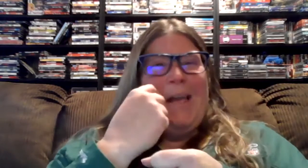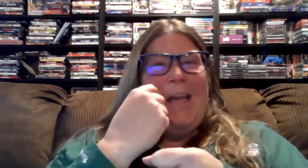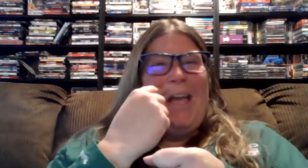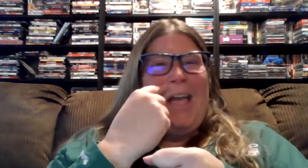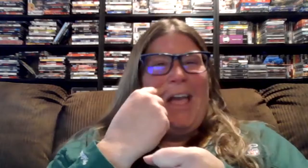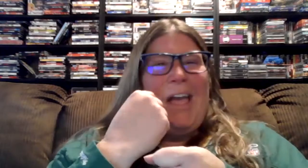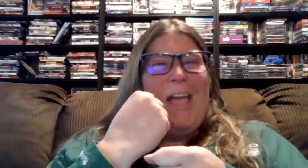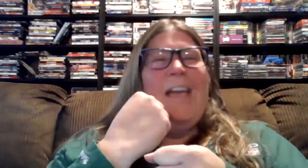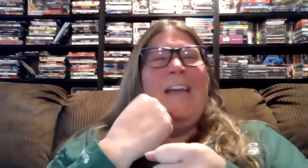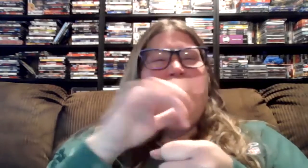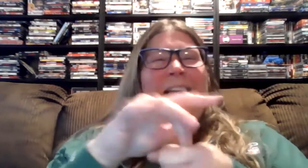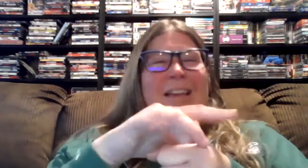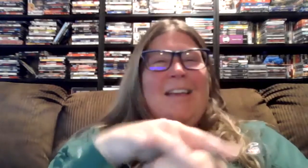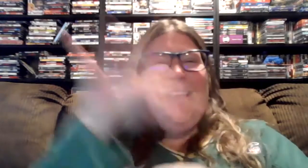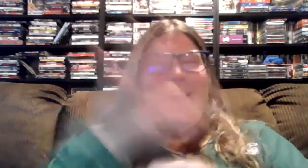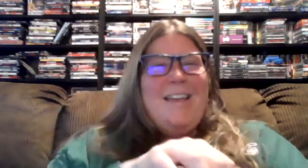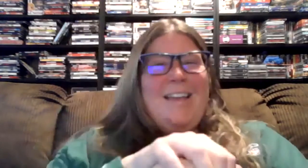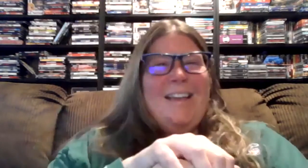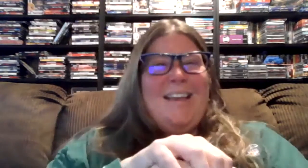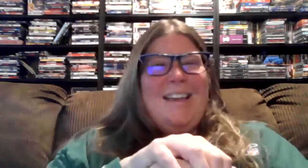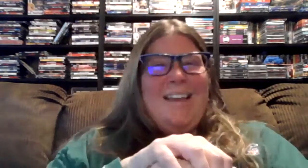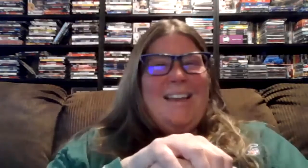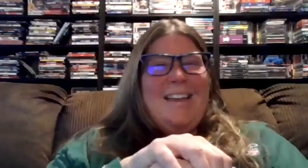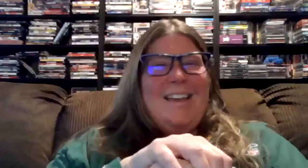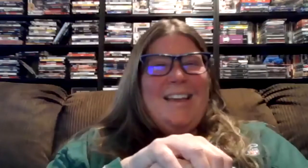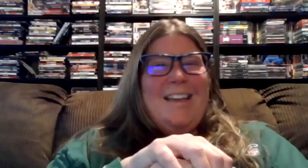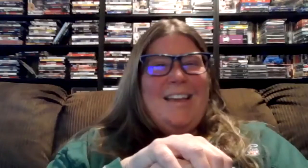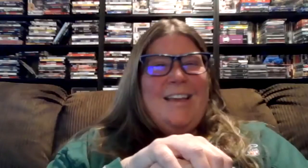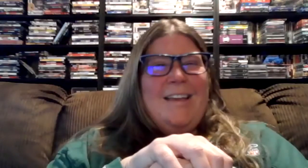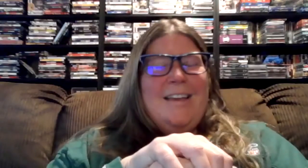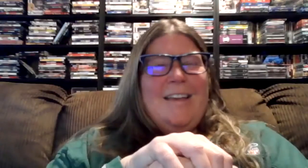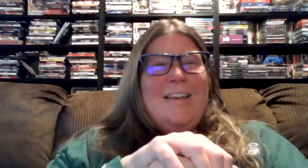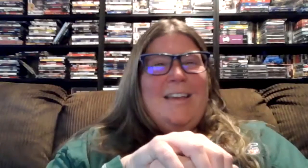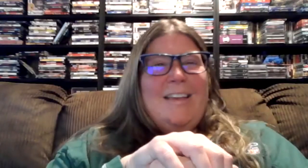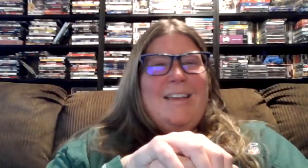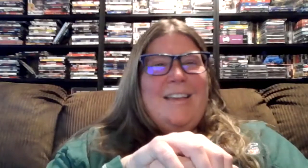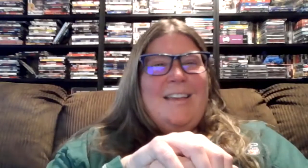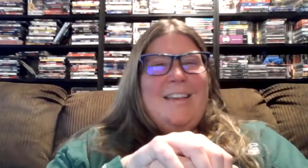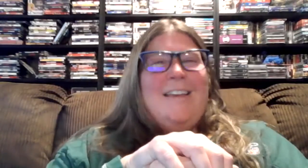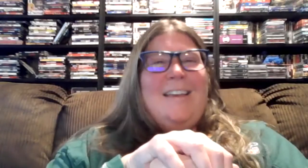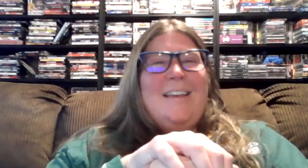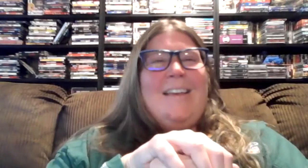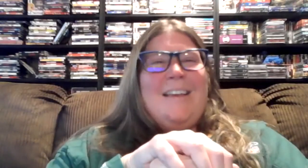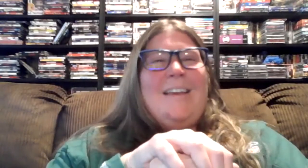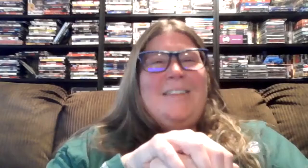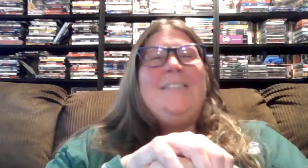goes like this. And then she throw these three fingers up and I didn't know what it meant, but it's a W. So she wants a Mountain Dew.